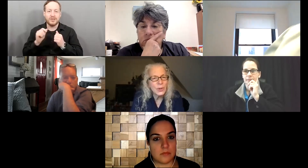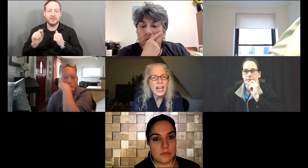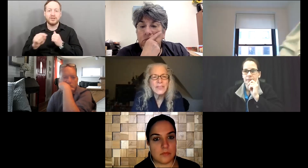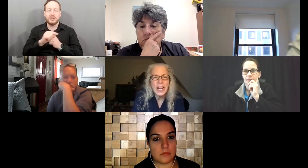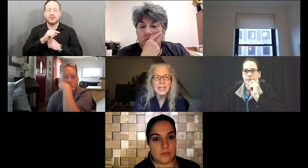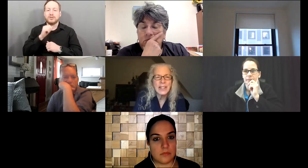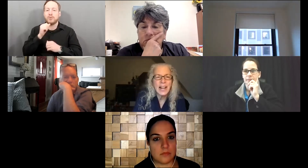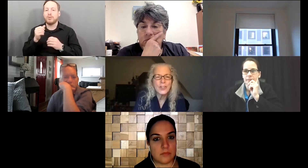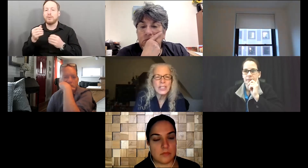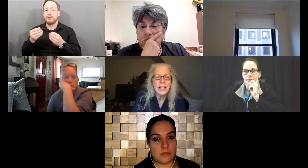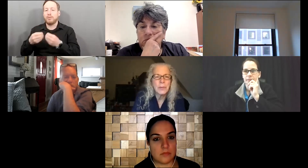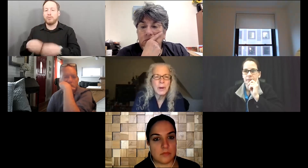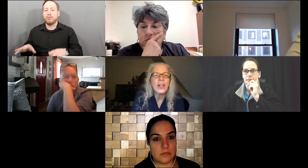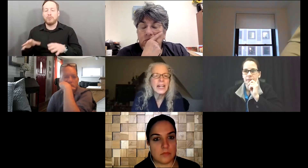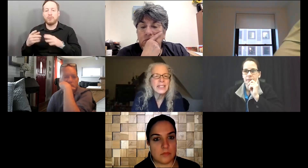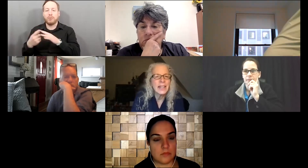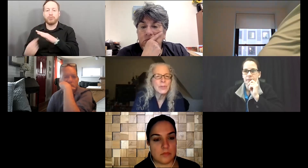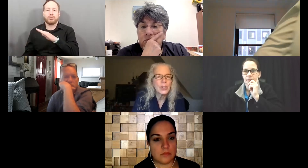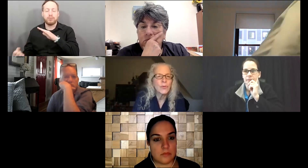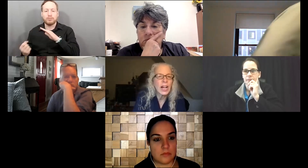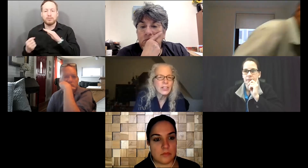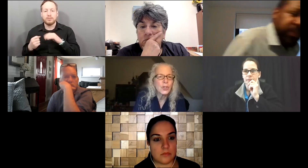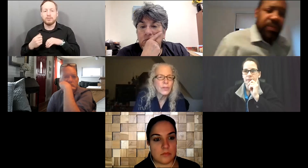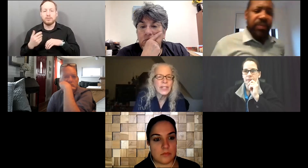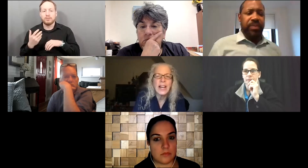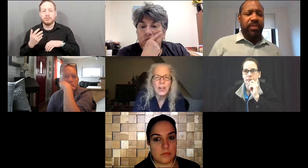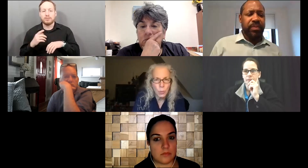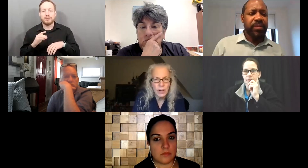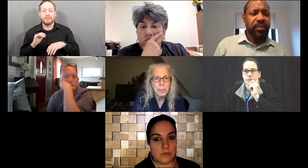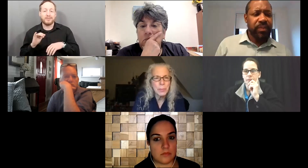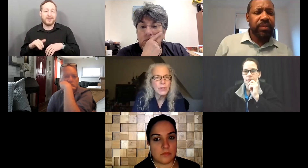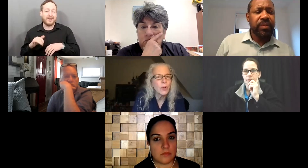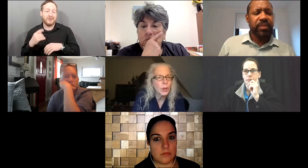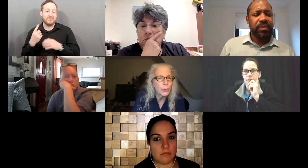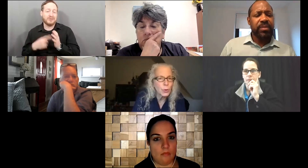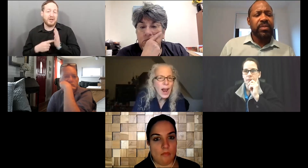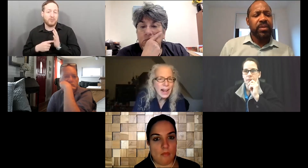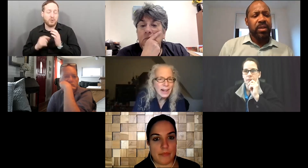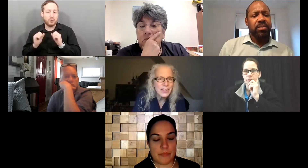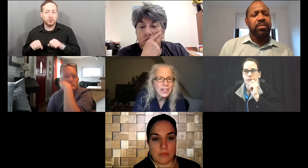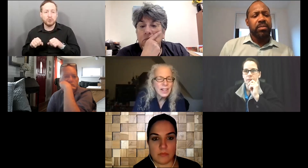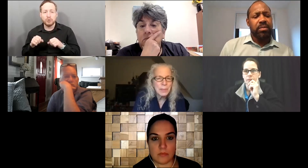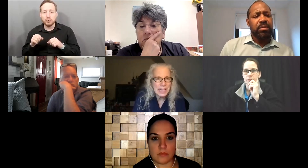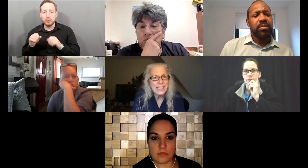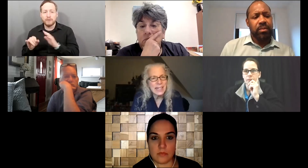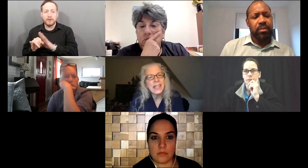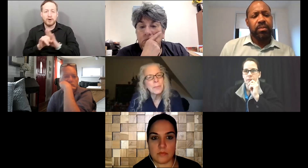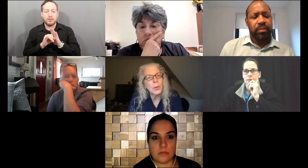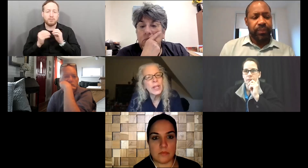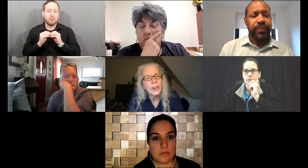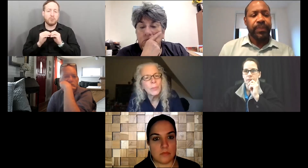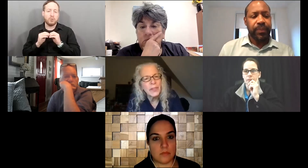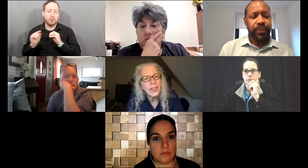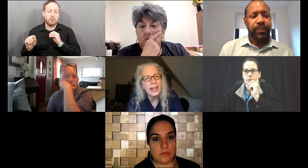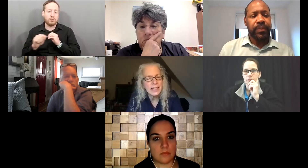a lot of times I talk to them about connecting them to the Rhode Island School for the Deaf. I don't want people to fall through the cracks, but that's an example.